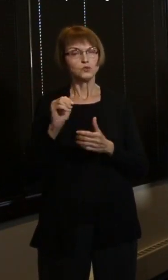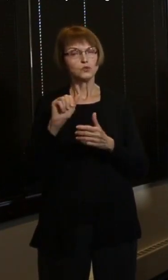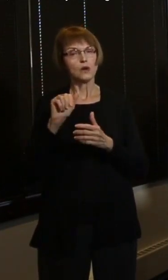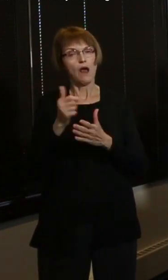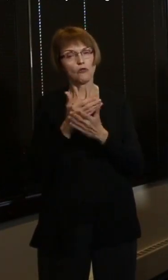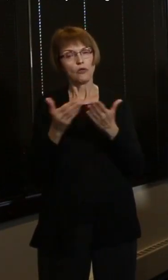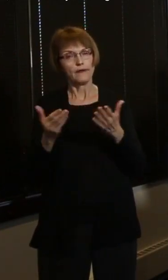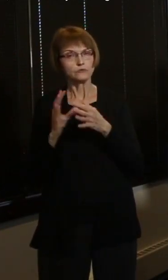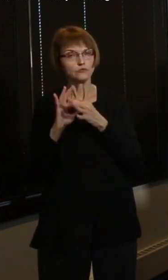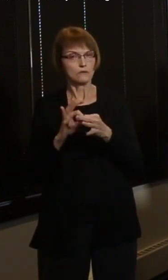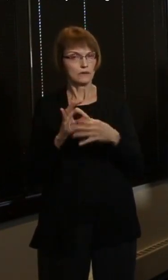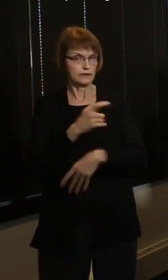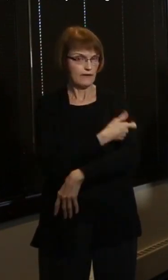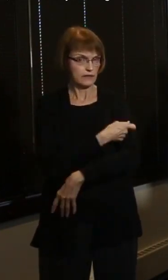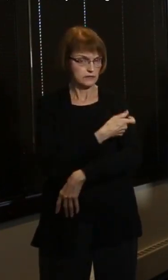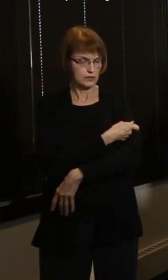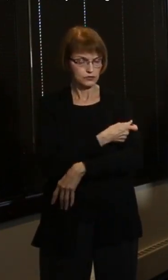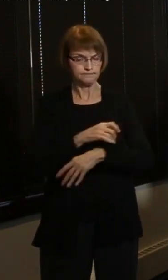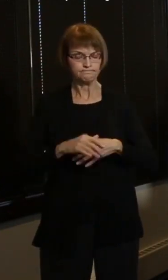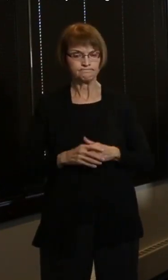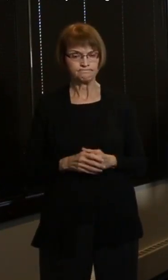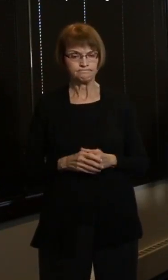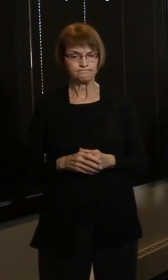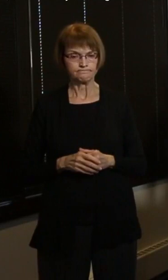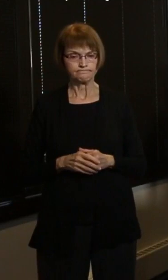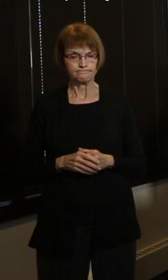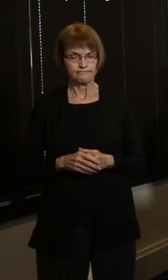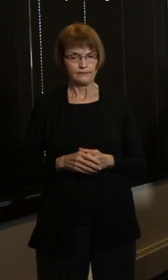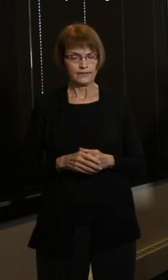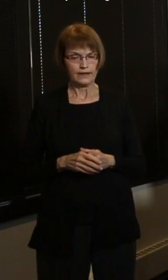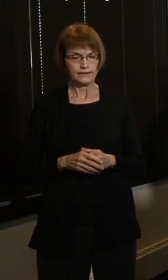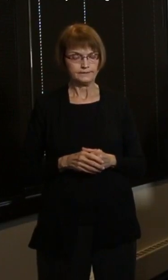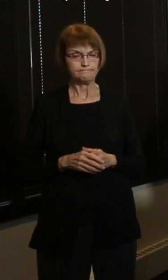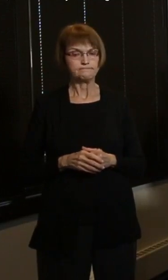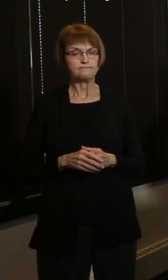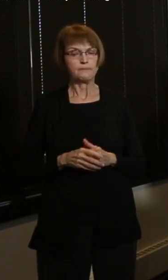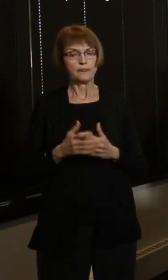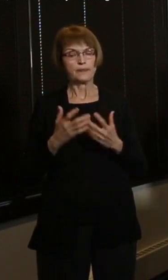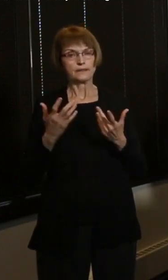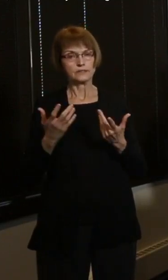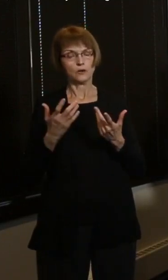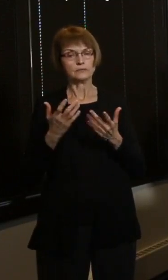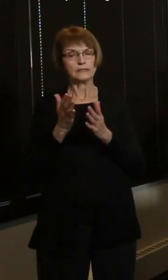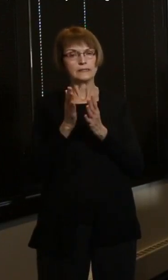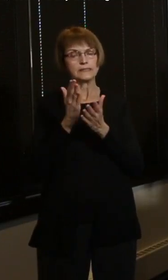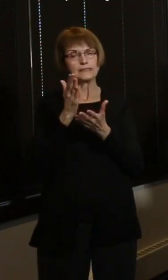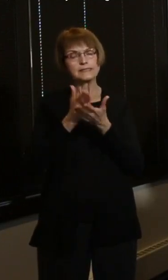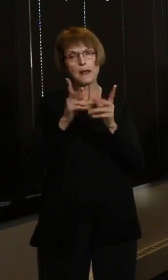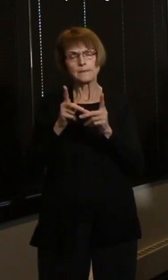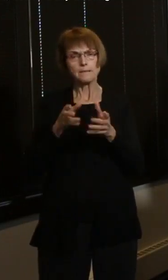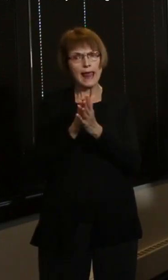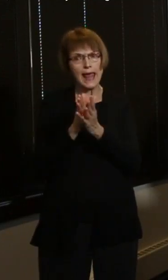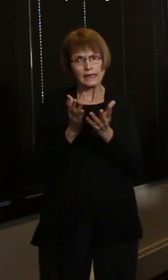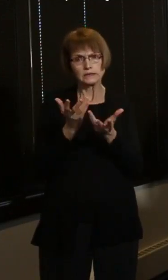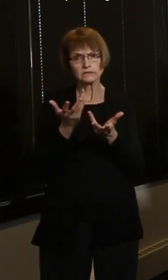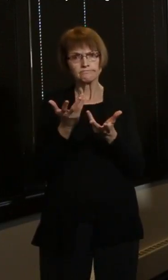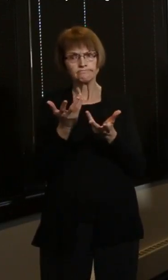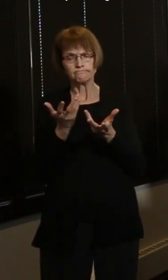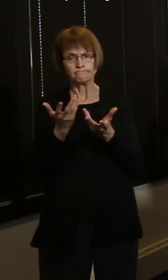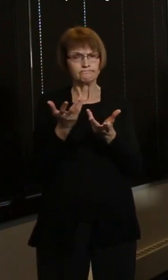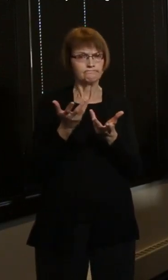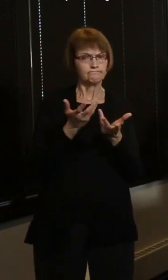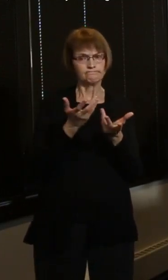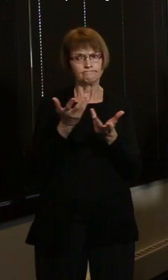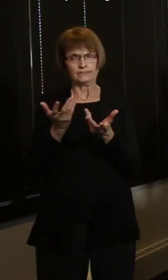about vaccinations and admissions. So there's been some question about how has this translated